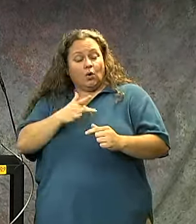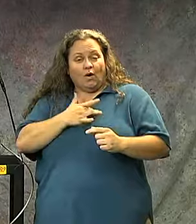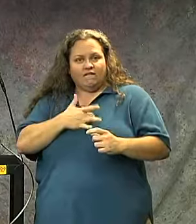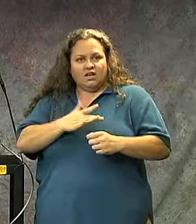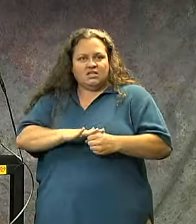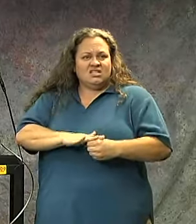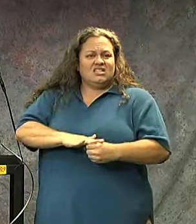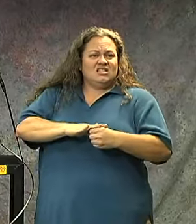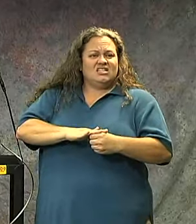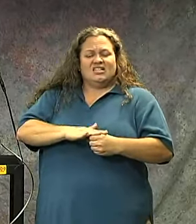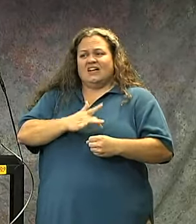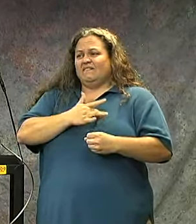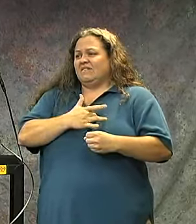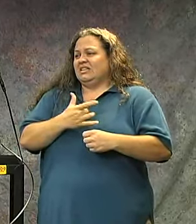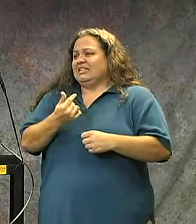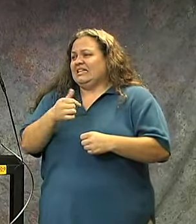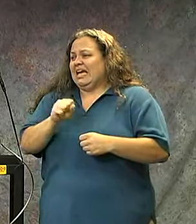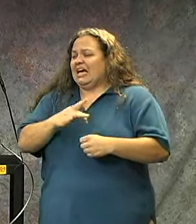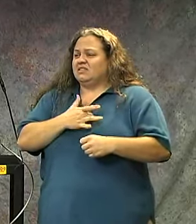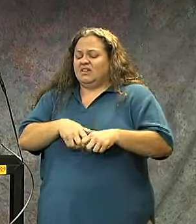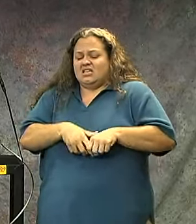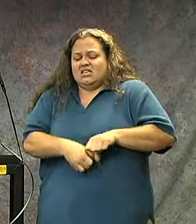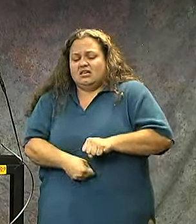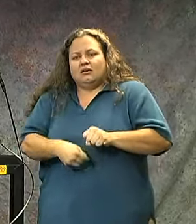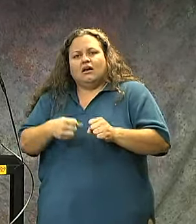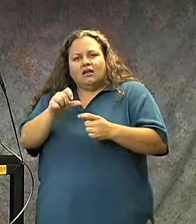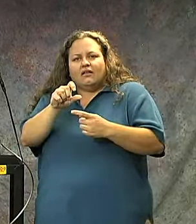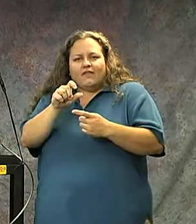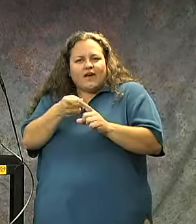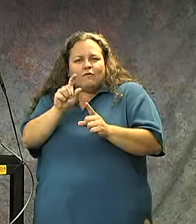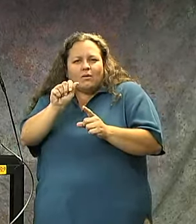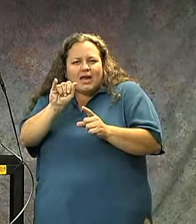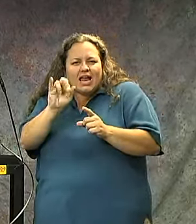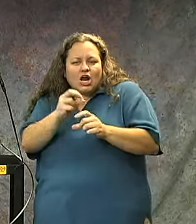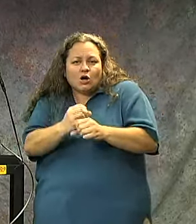colon feel like either a gas cramp or air movement.